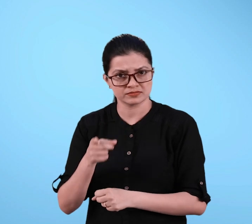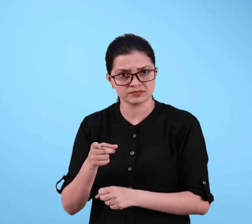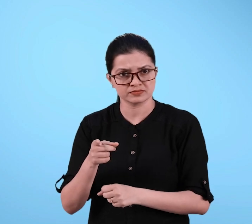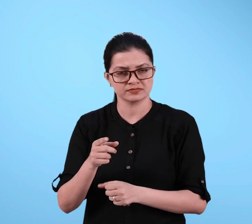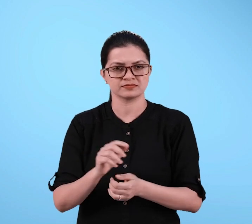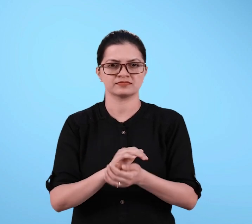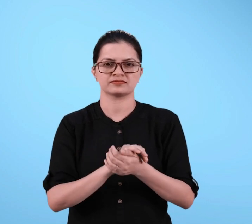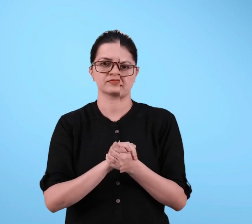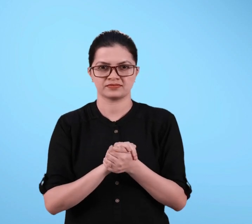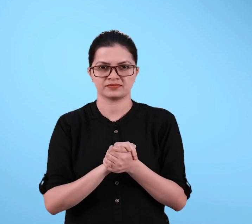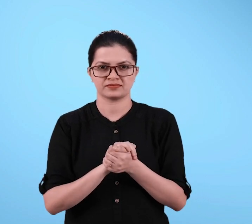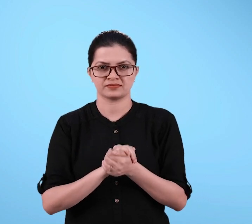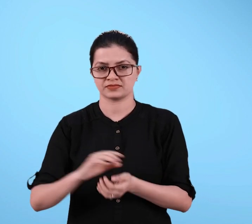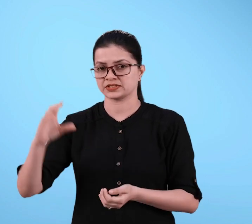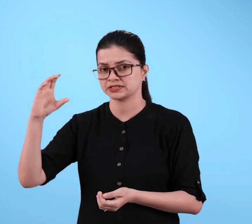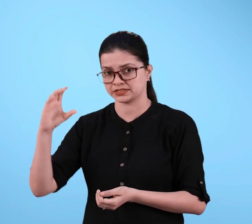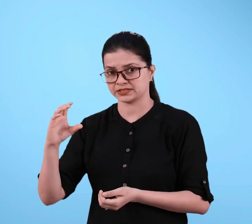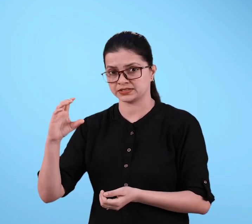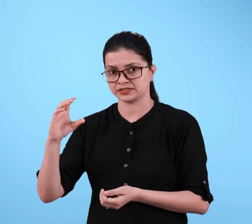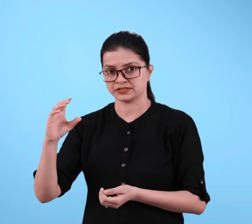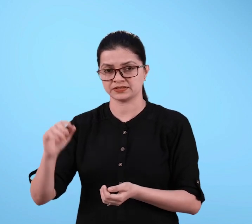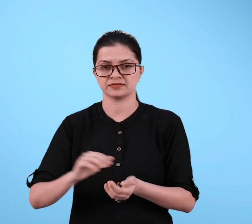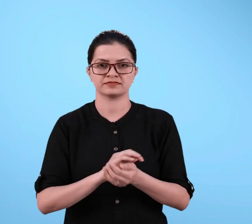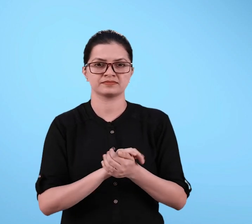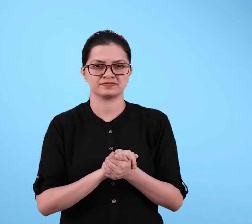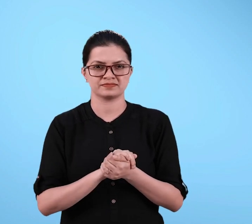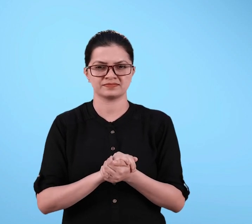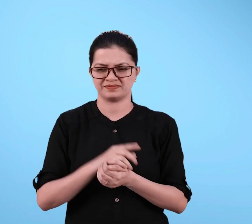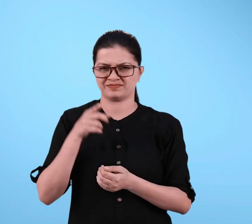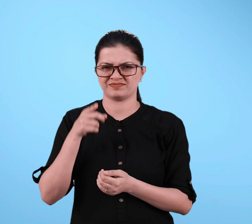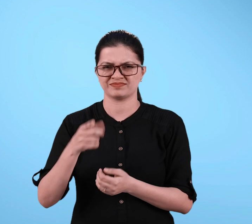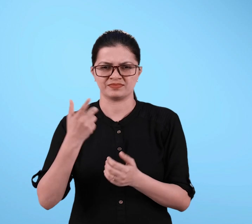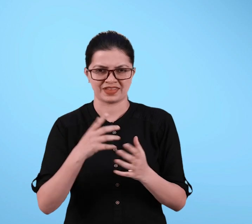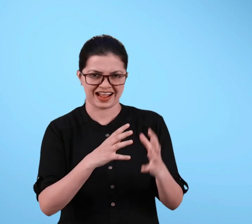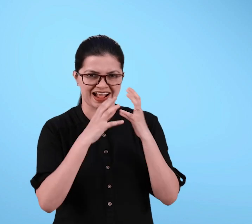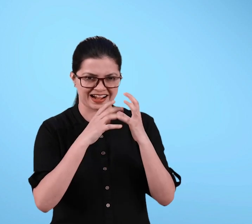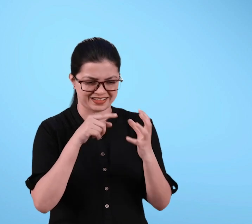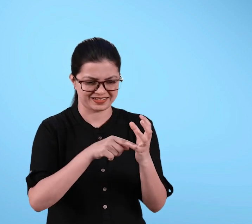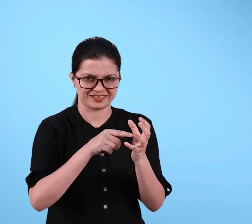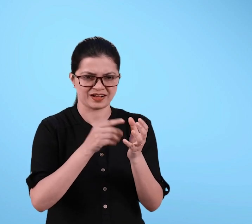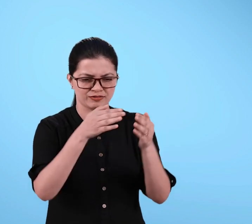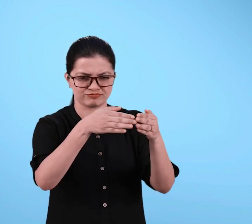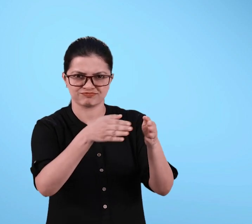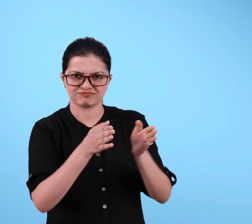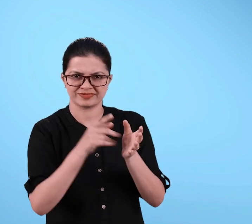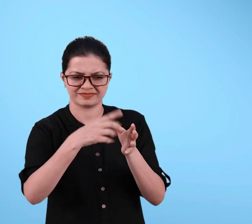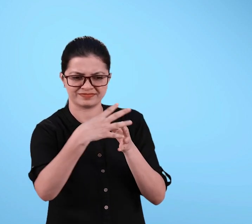C. Jute is the outer C. covering of coconut. Jute is the outer covering of coconut.